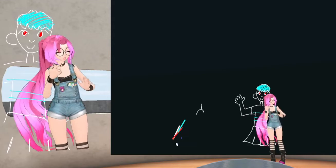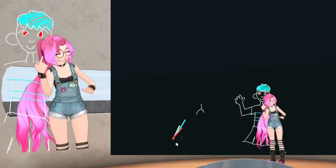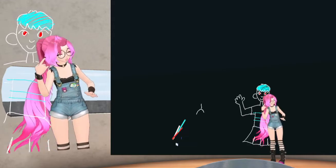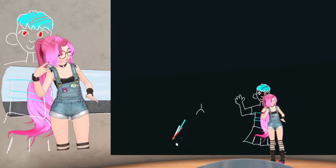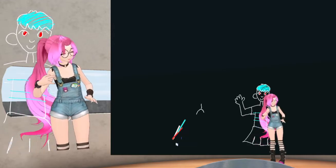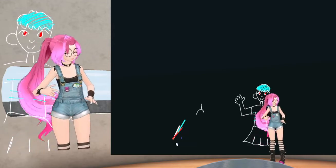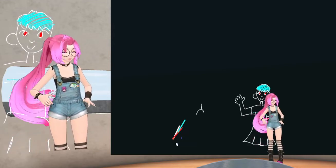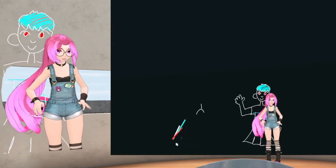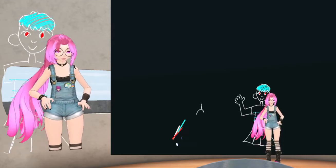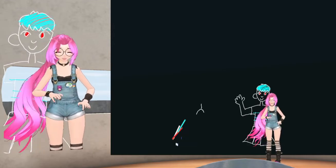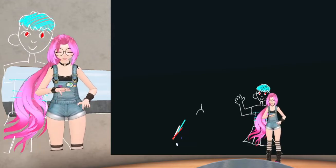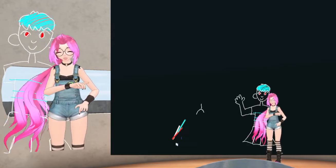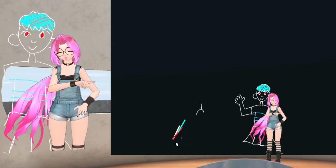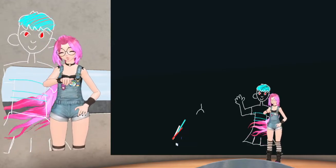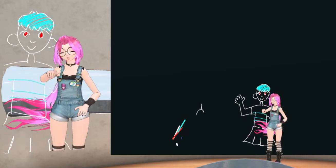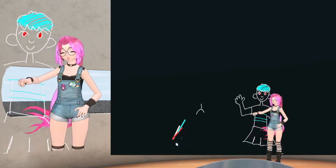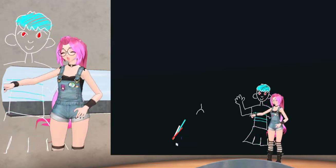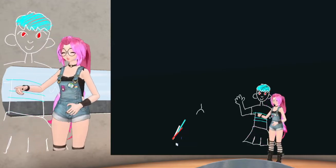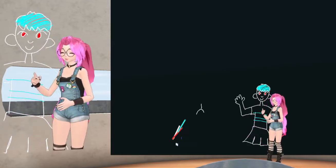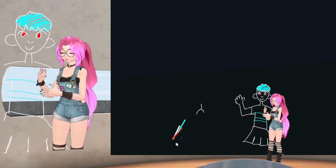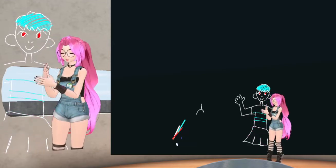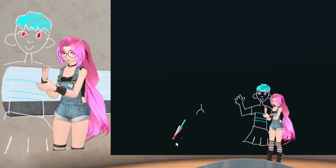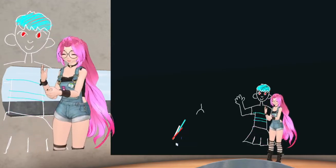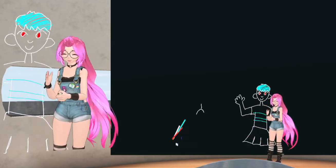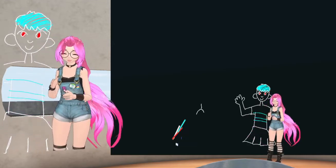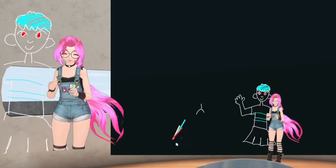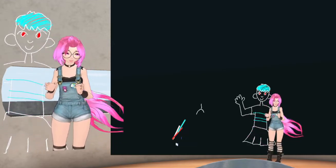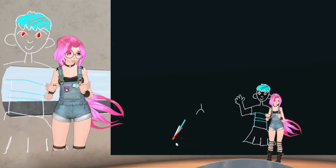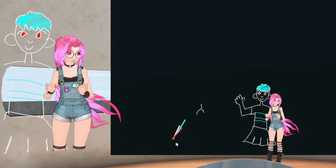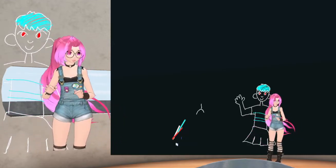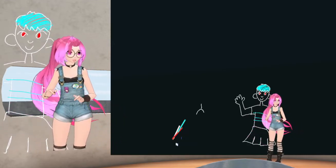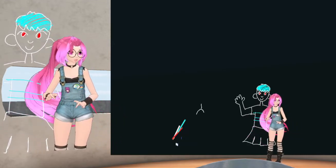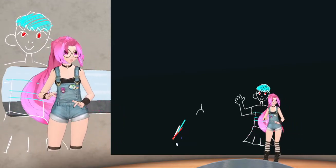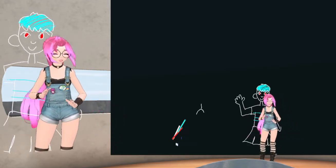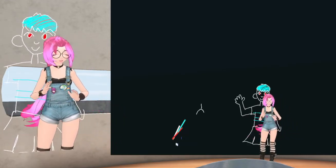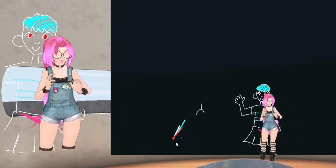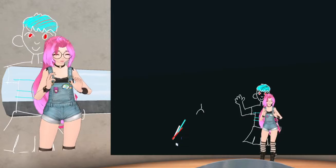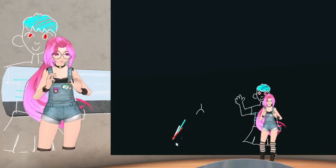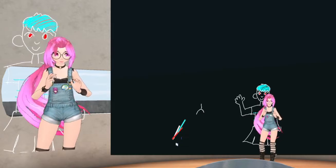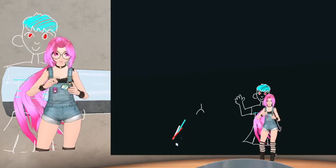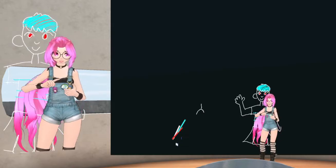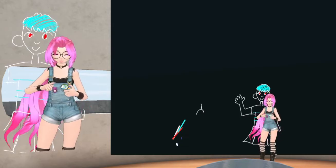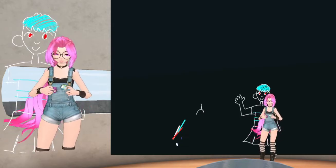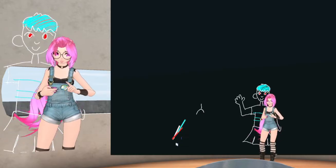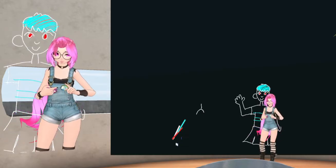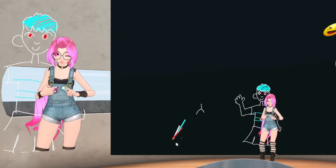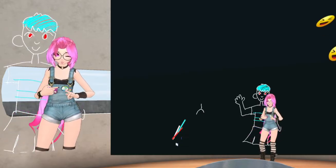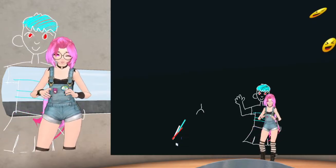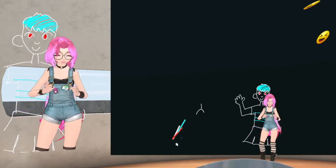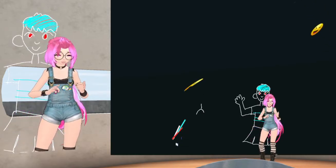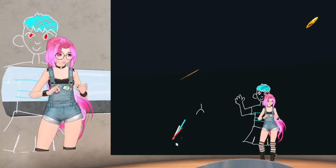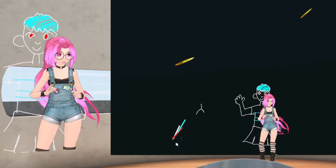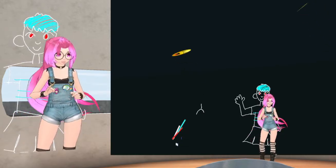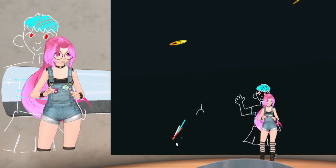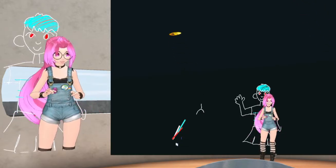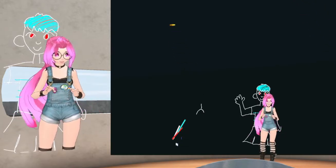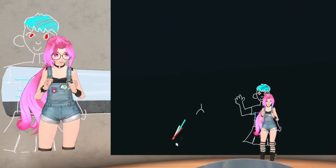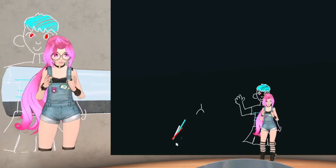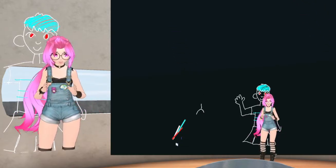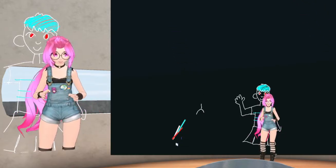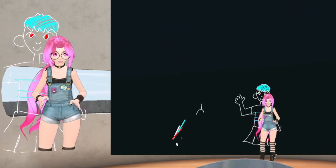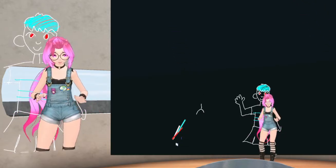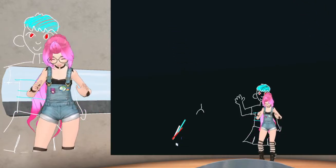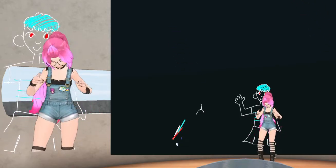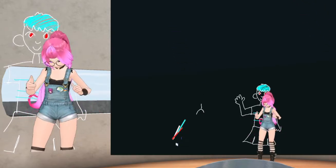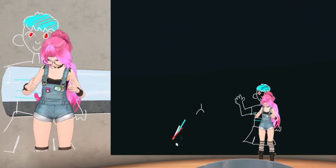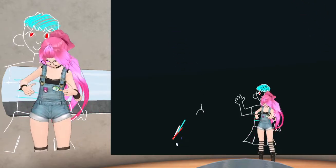in my head. And you guys are now pros at describing. So if you're having a conversation with your friend and you want to describe